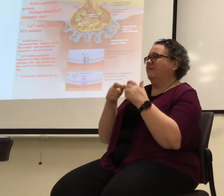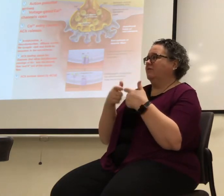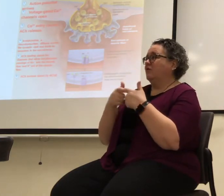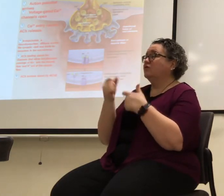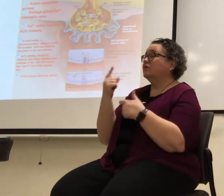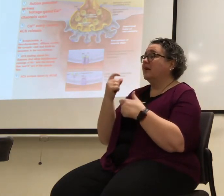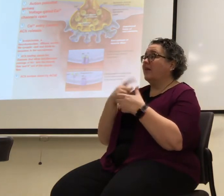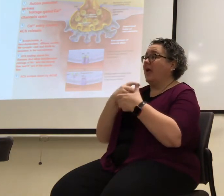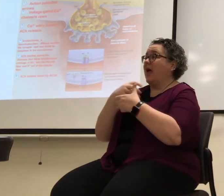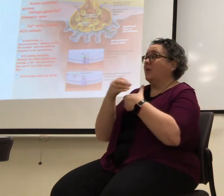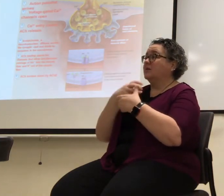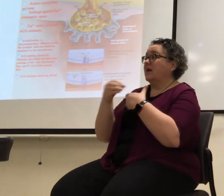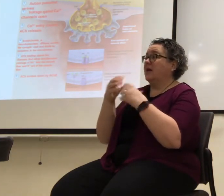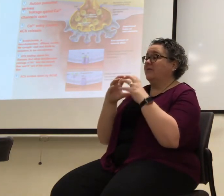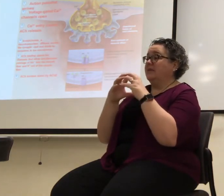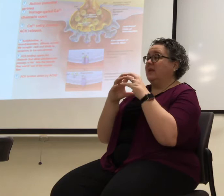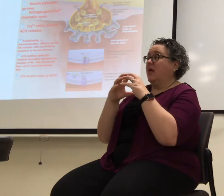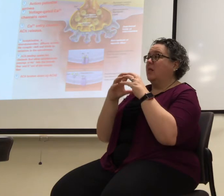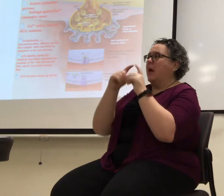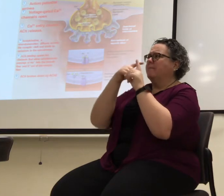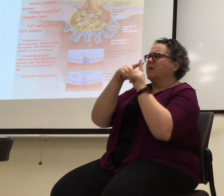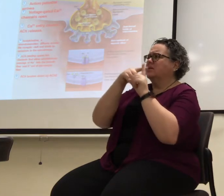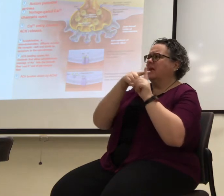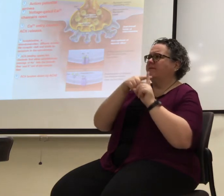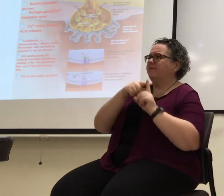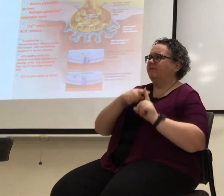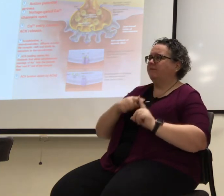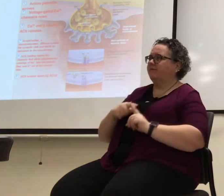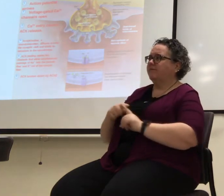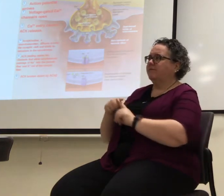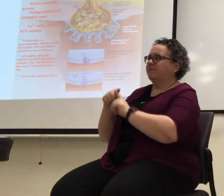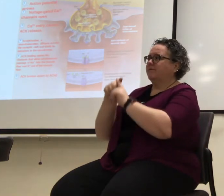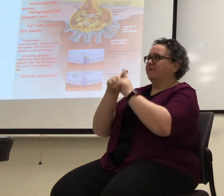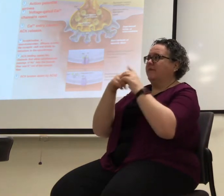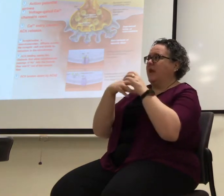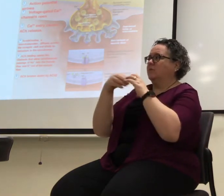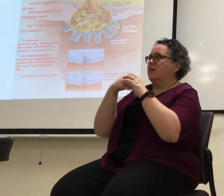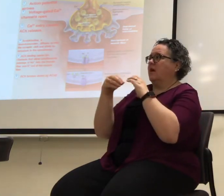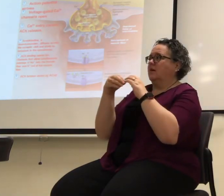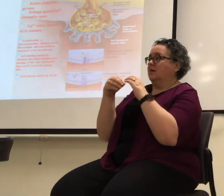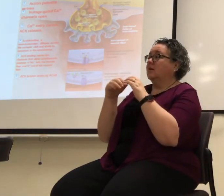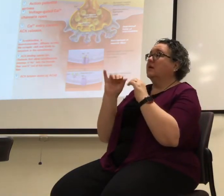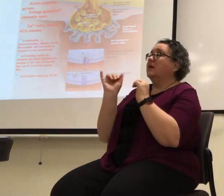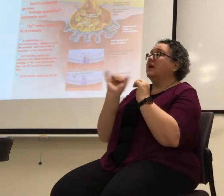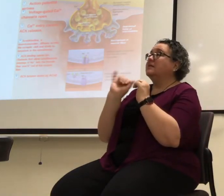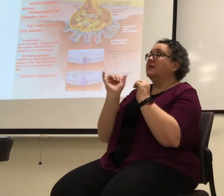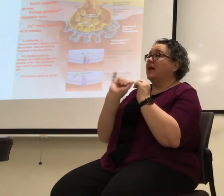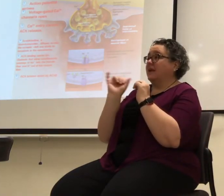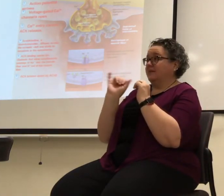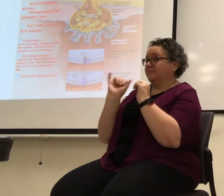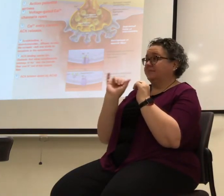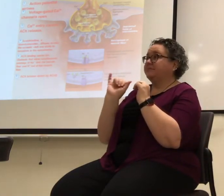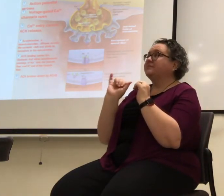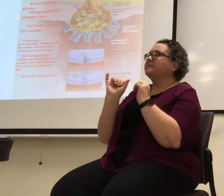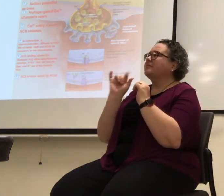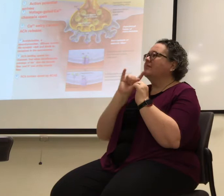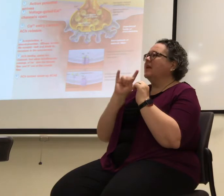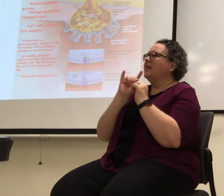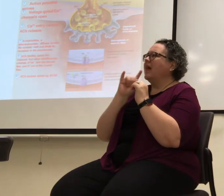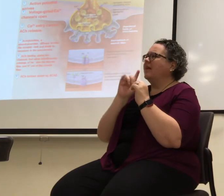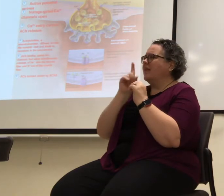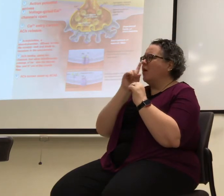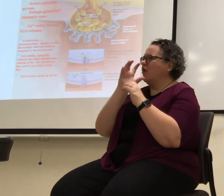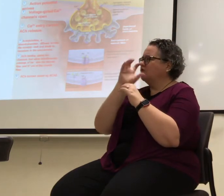And then on the outside of the cell, it's lined with positive charges. And it's almost like they're attracted to each other across the